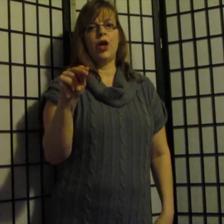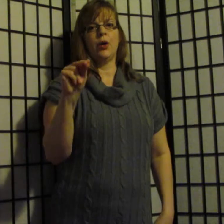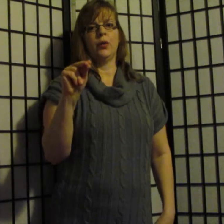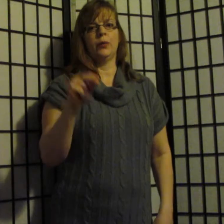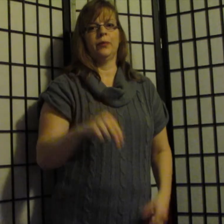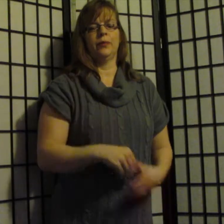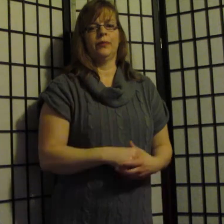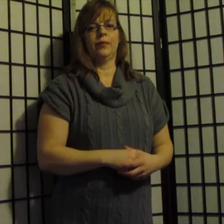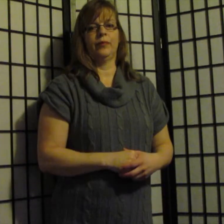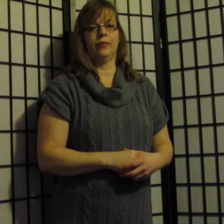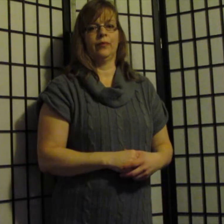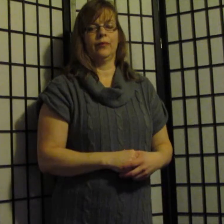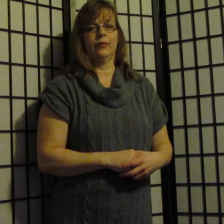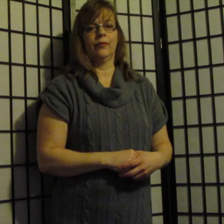No.